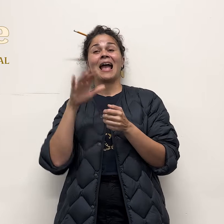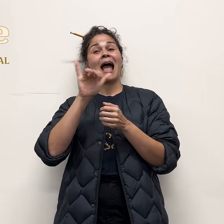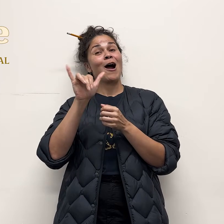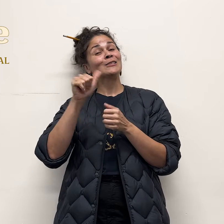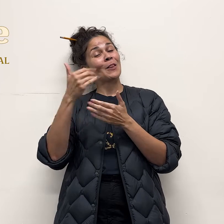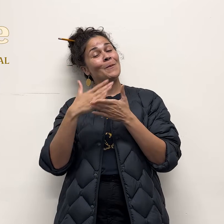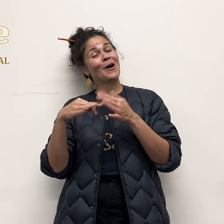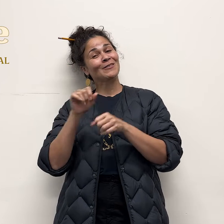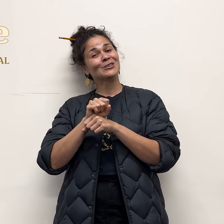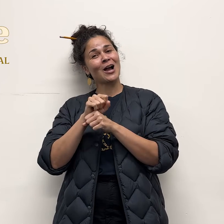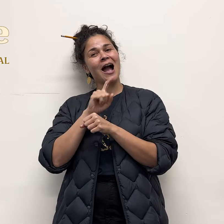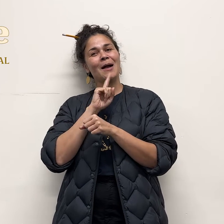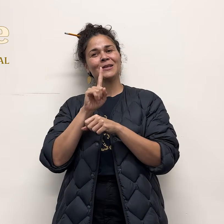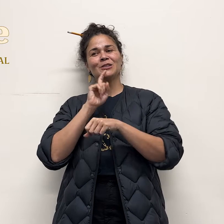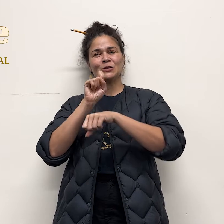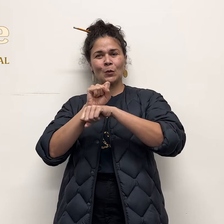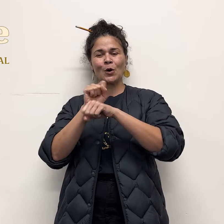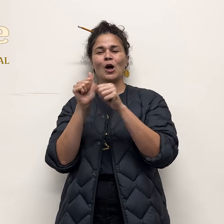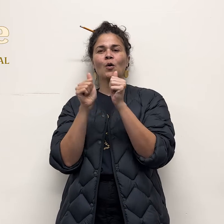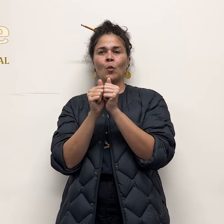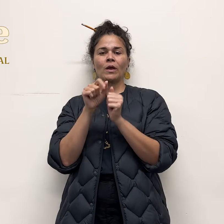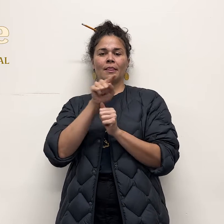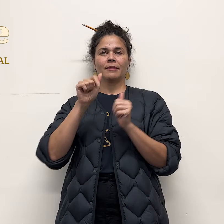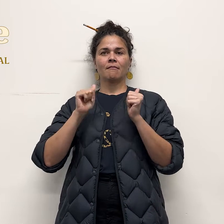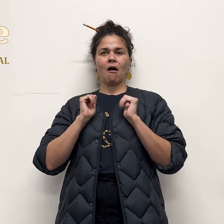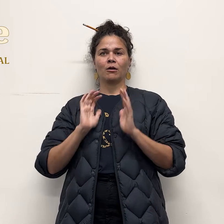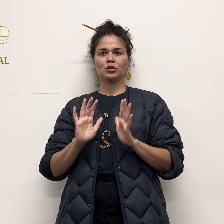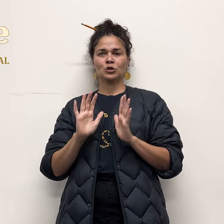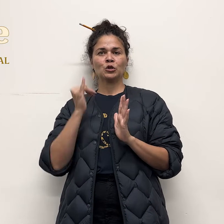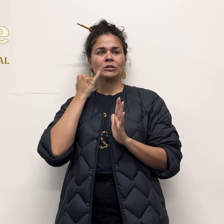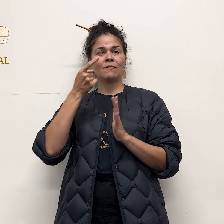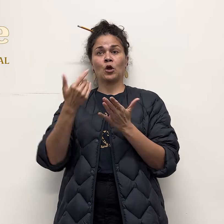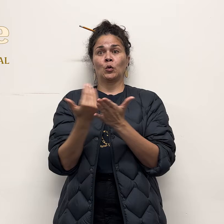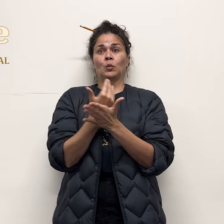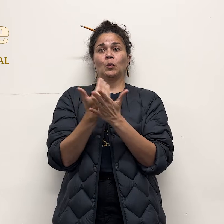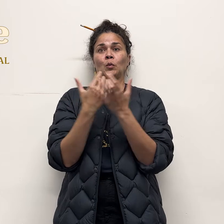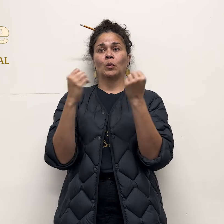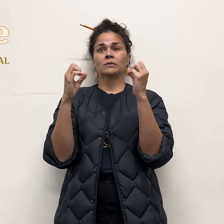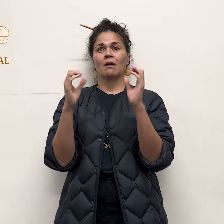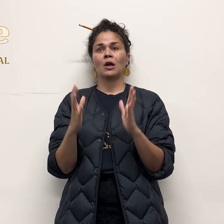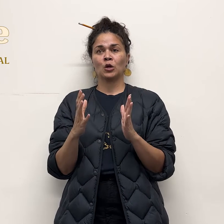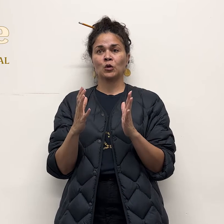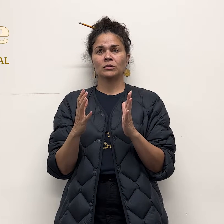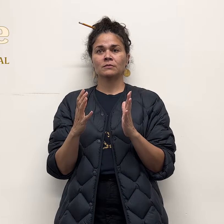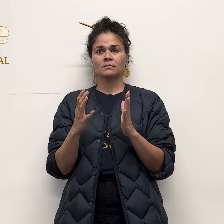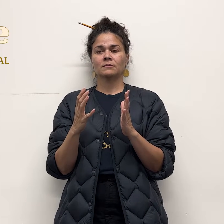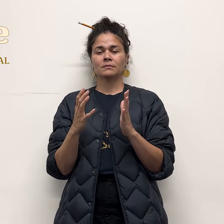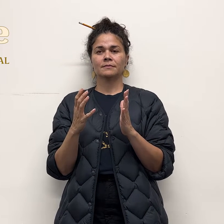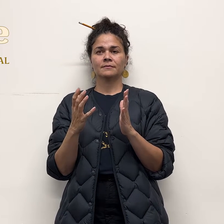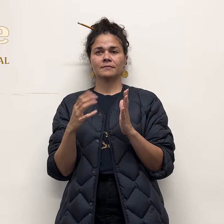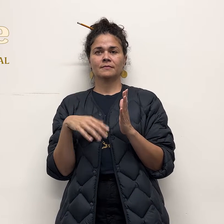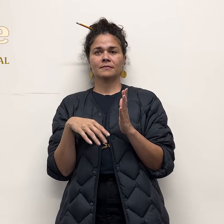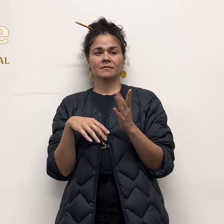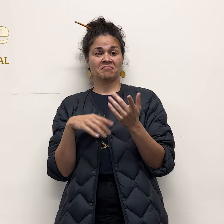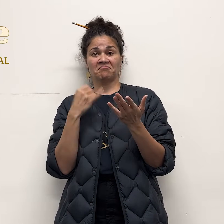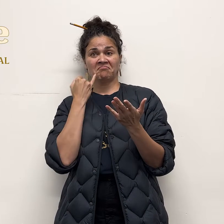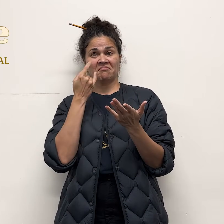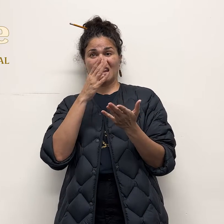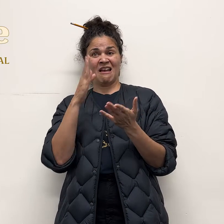Also, another part of the job is that I work with those actors who have never signed before. They've never learned sign